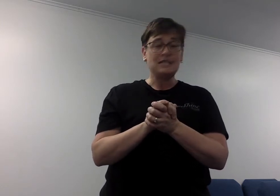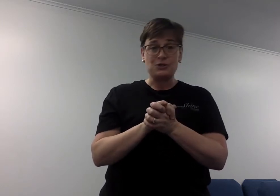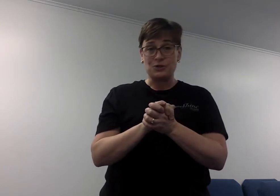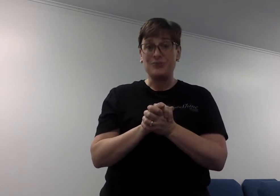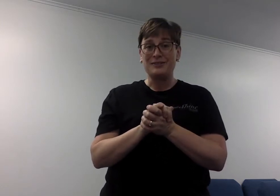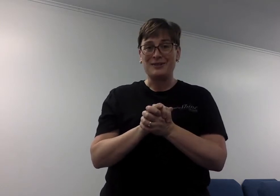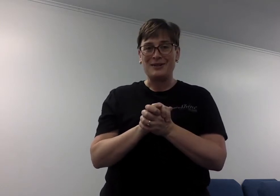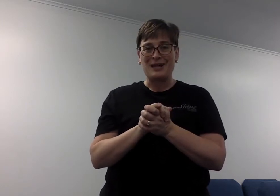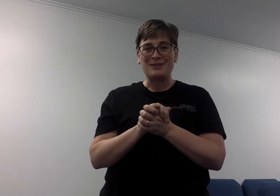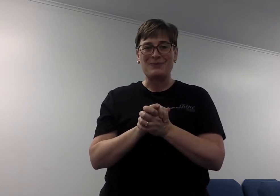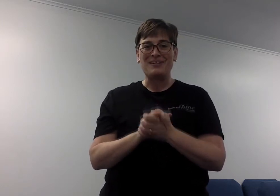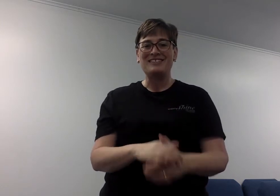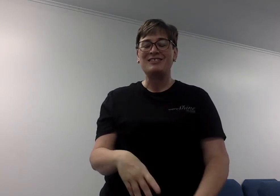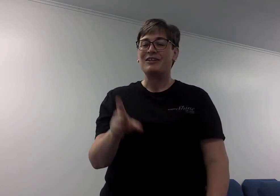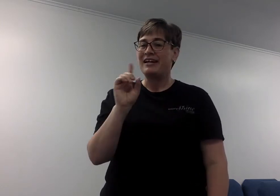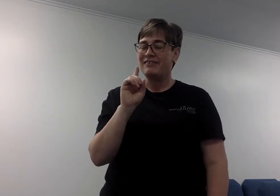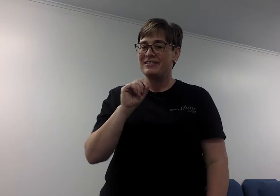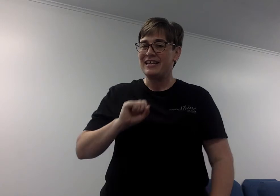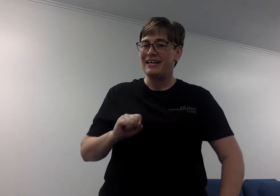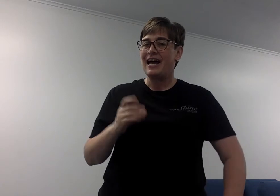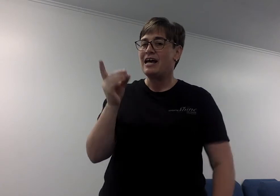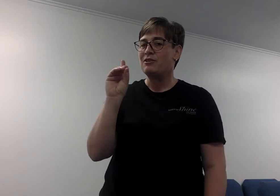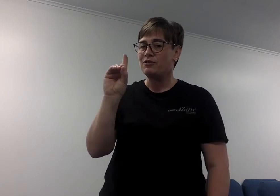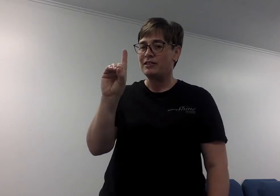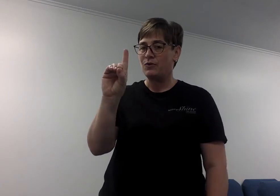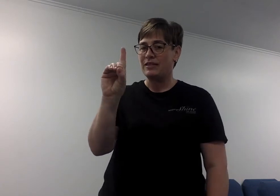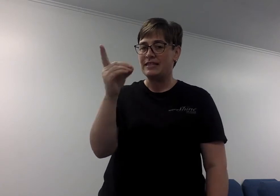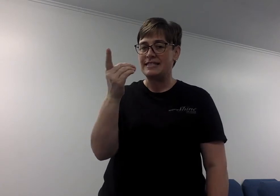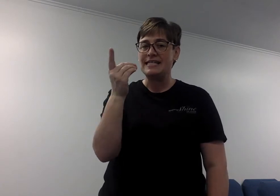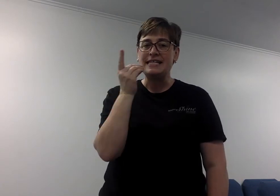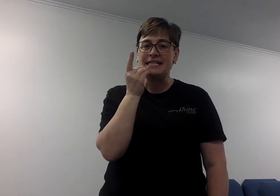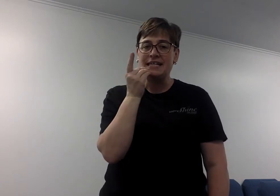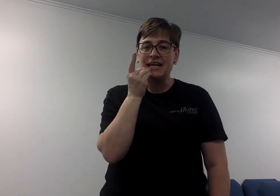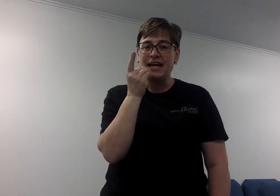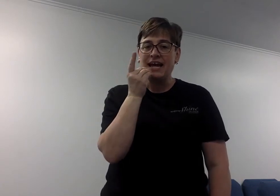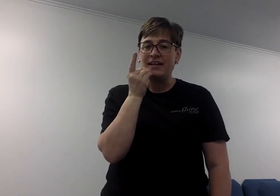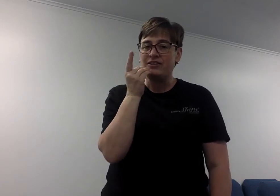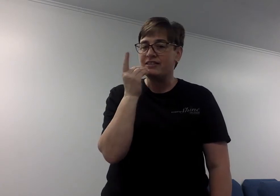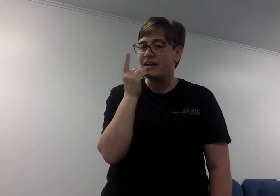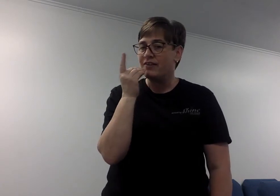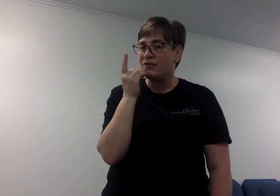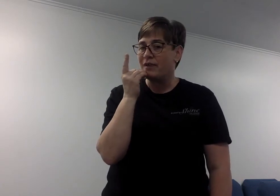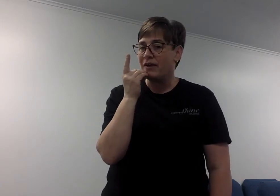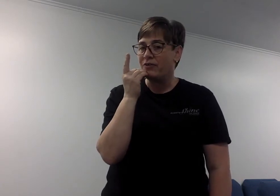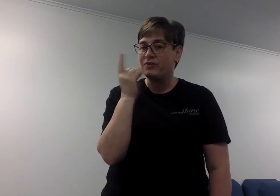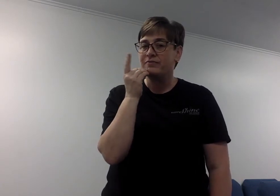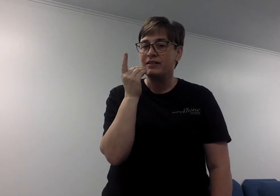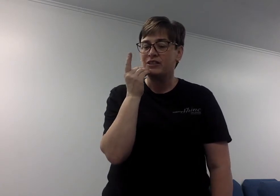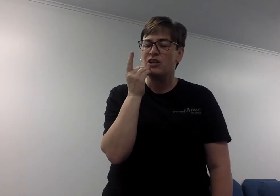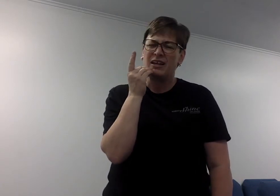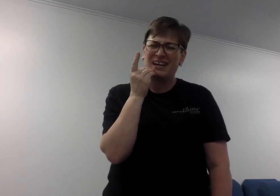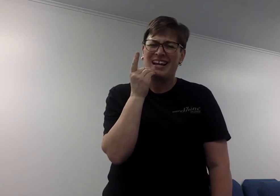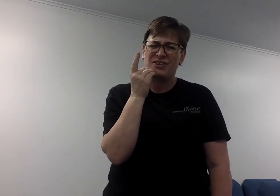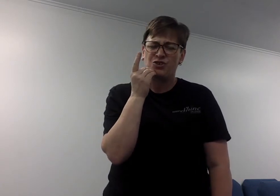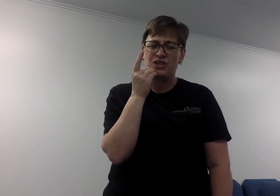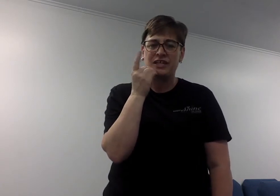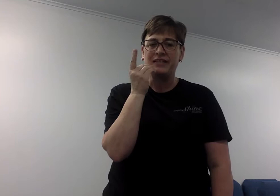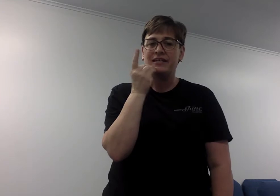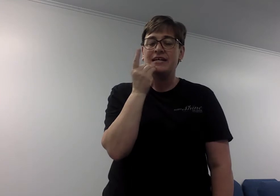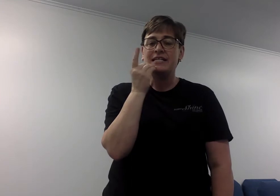Dinner is our next one. So like I've said, I learned it with a D at the side of your mouth, kind of at your chin,